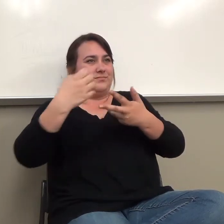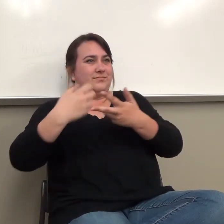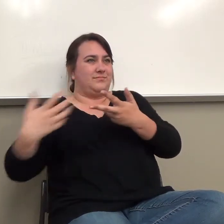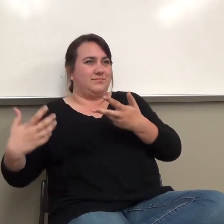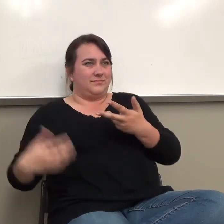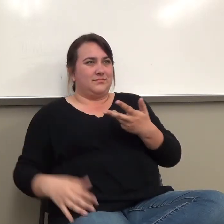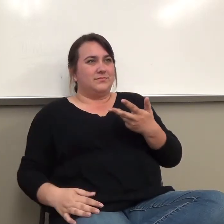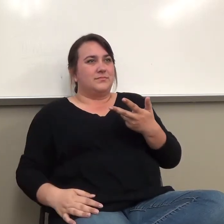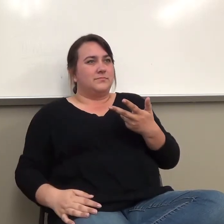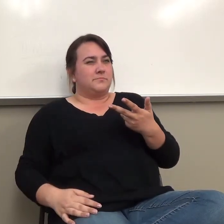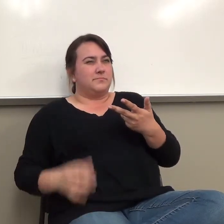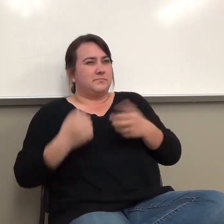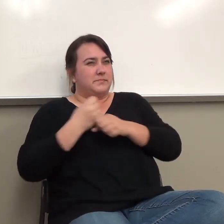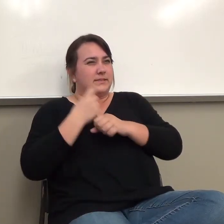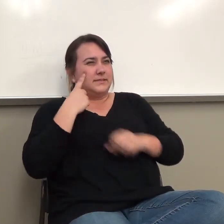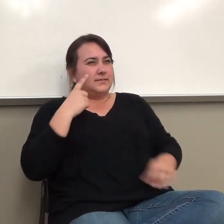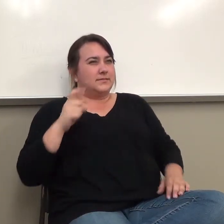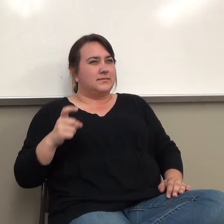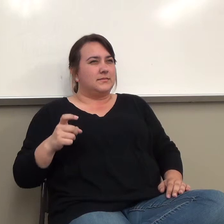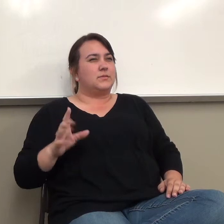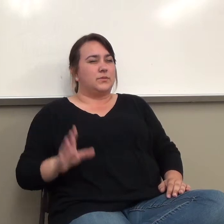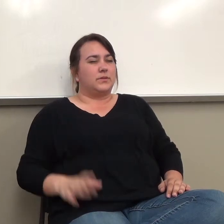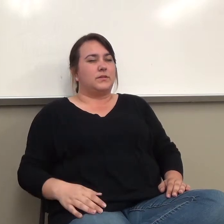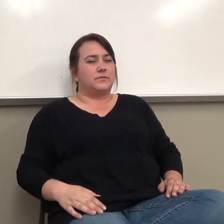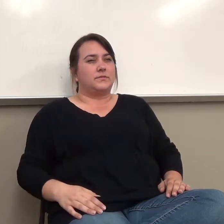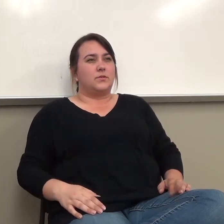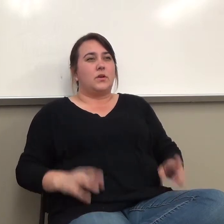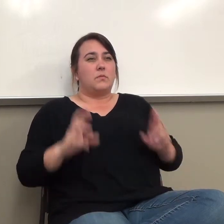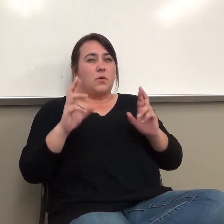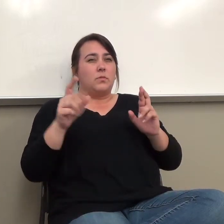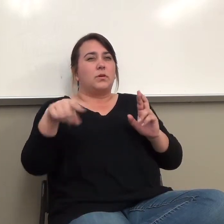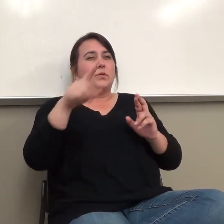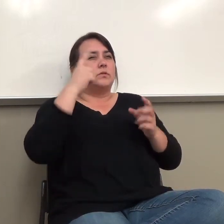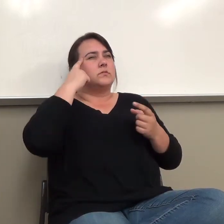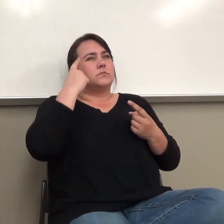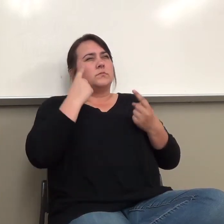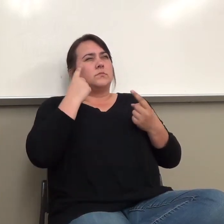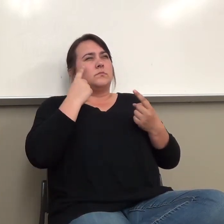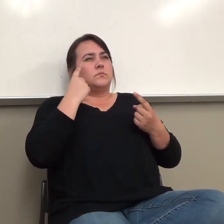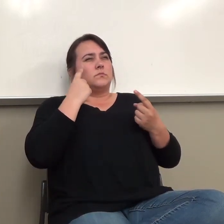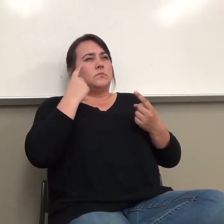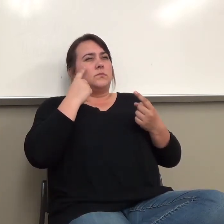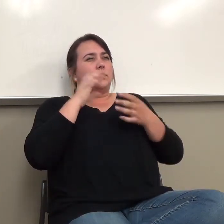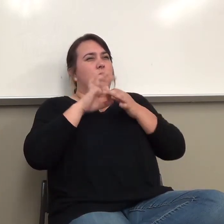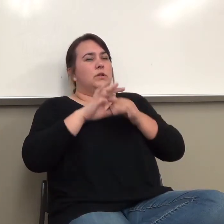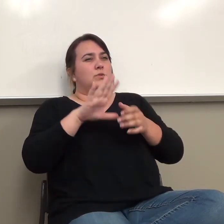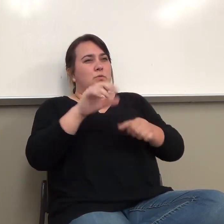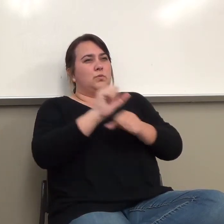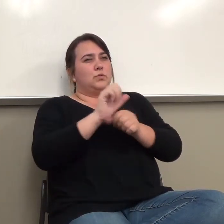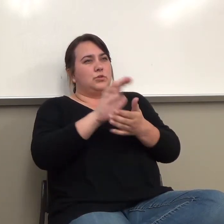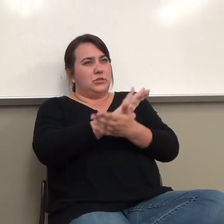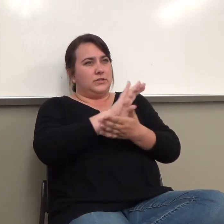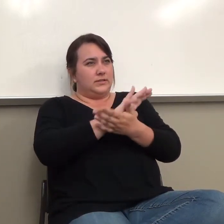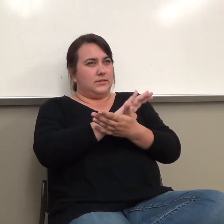make sense? I'm hoping you guys are thinking in terms of your worksheet. What am I gonna